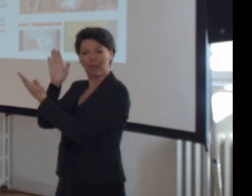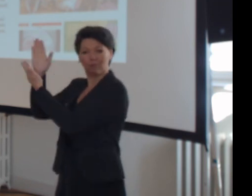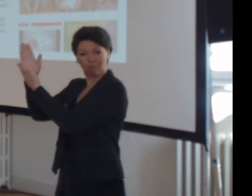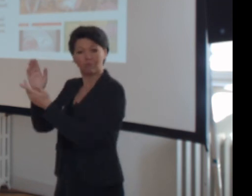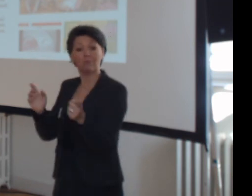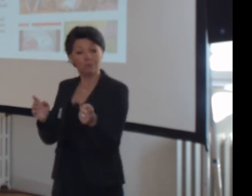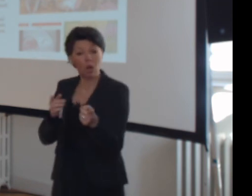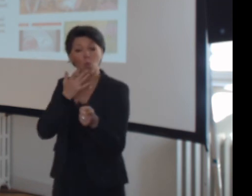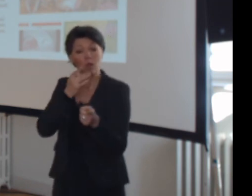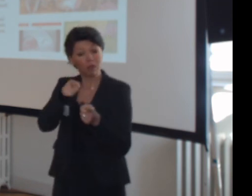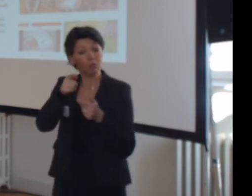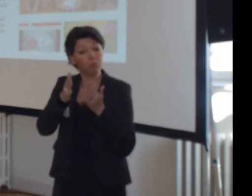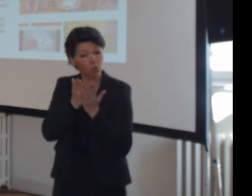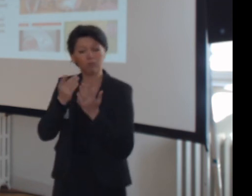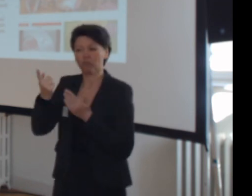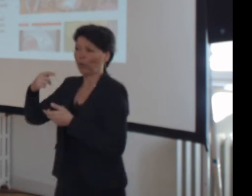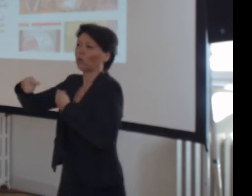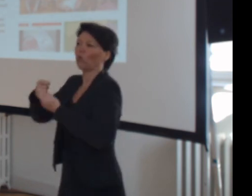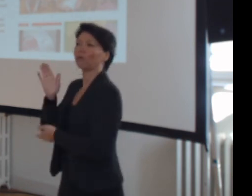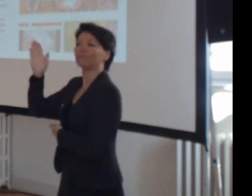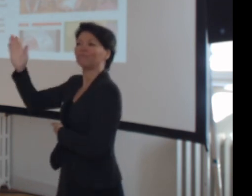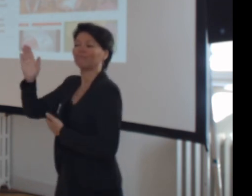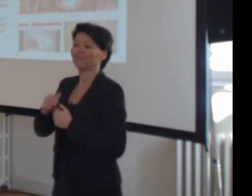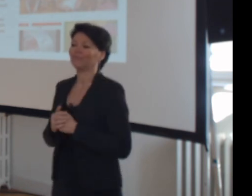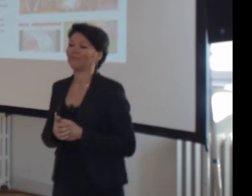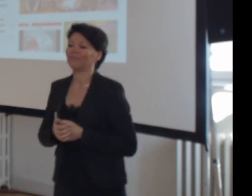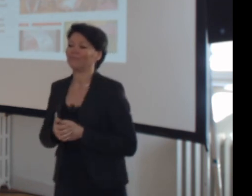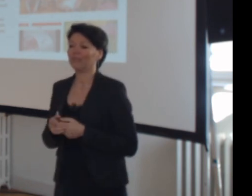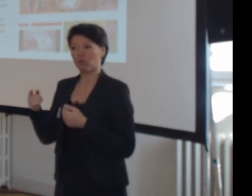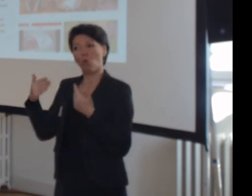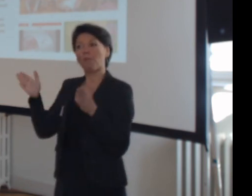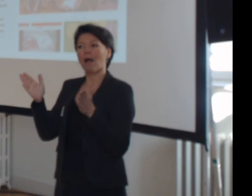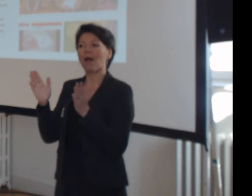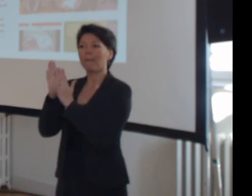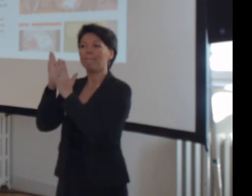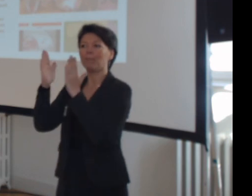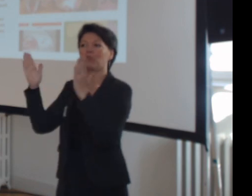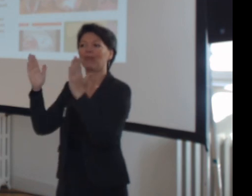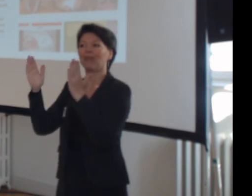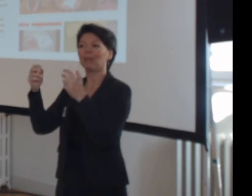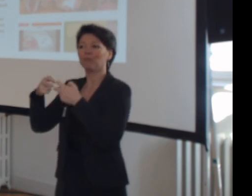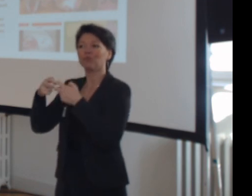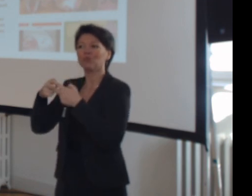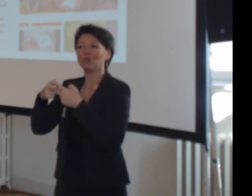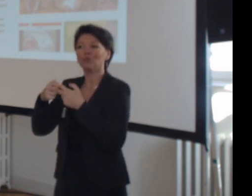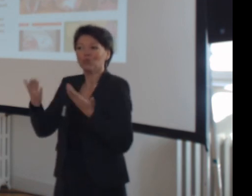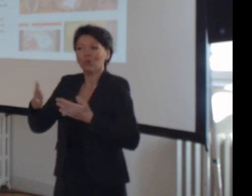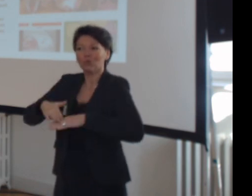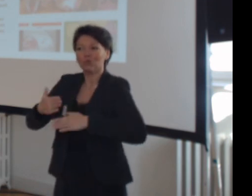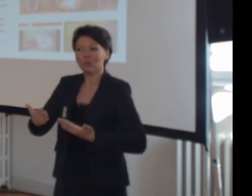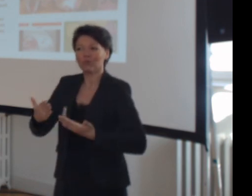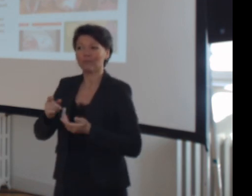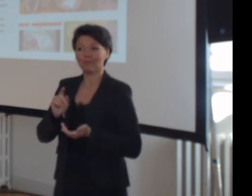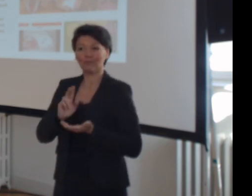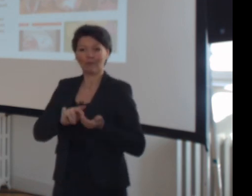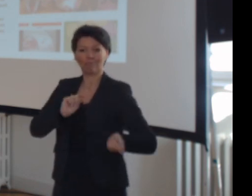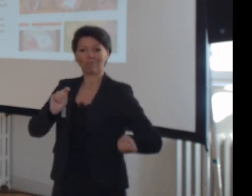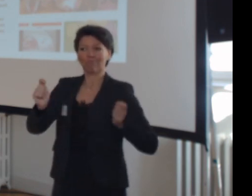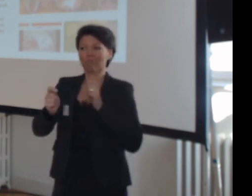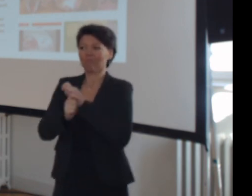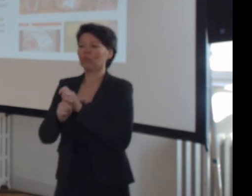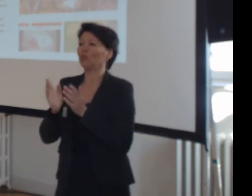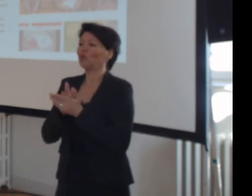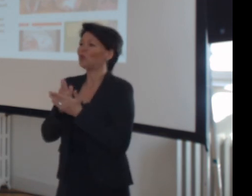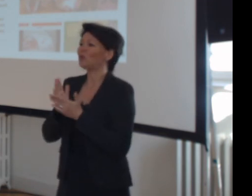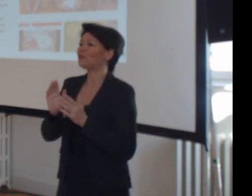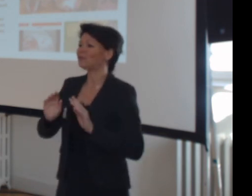these books. This is for the public libraries in Brussels. This was a shift. We're going to organize a